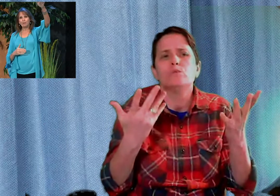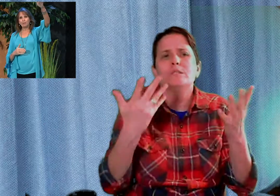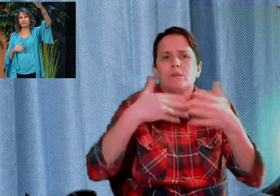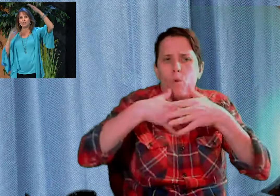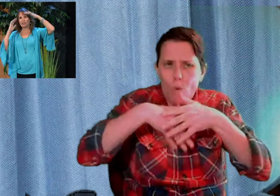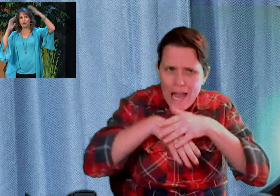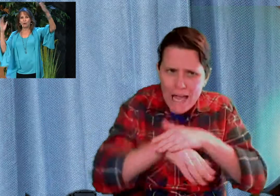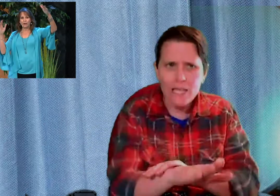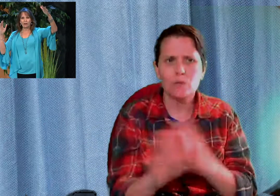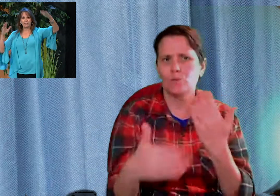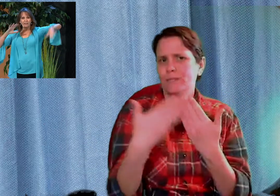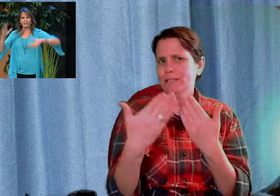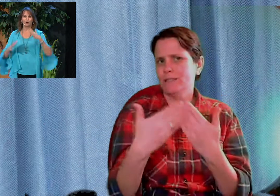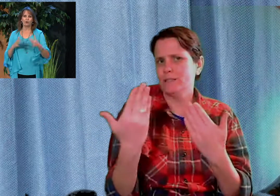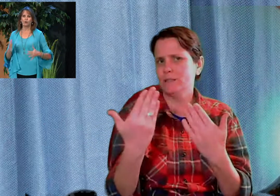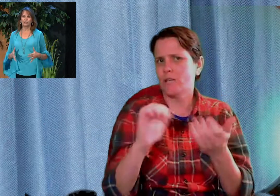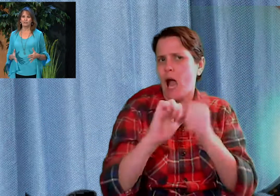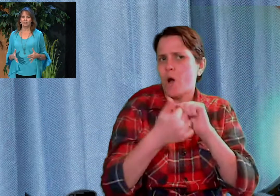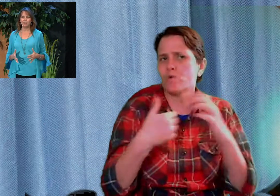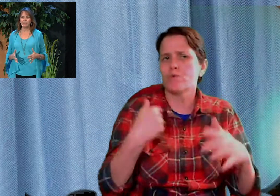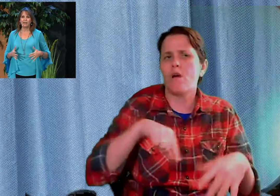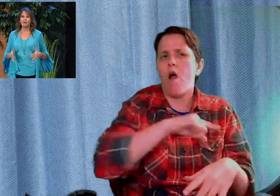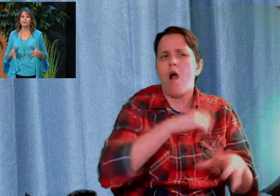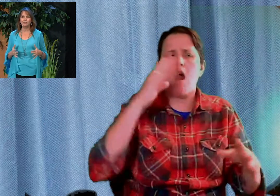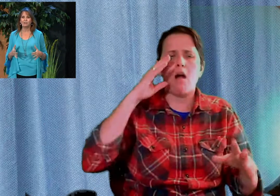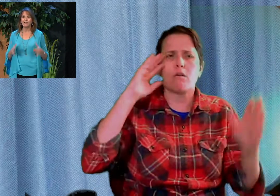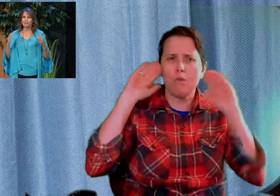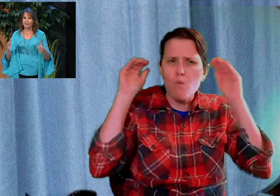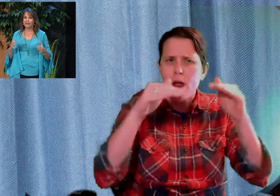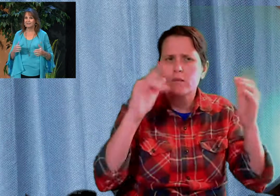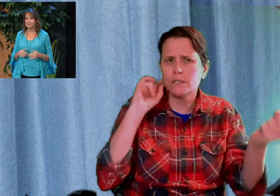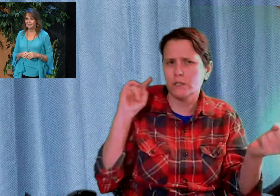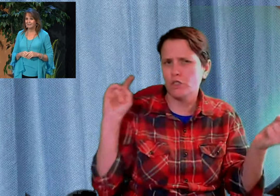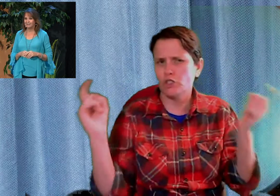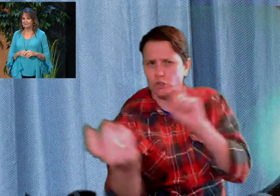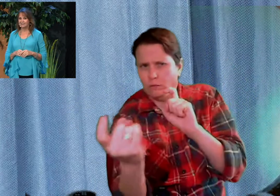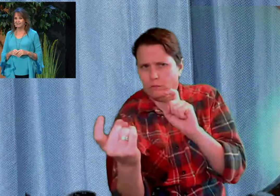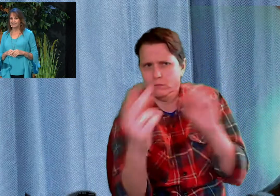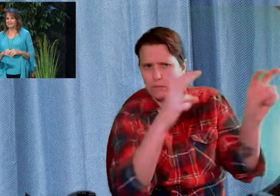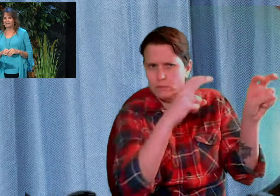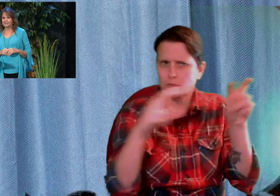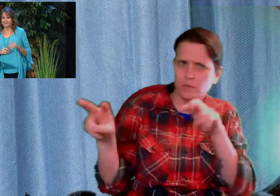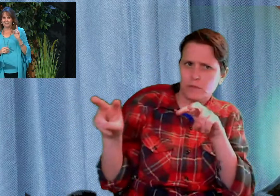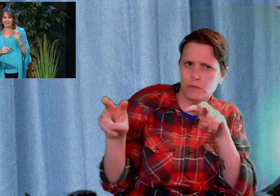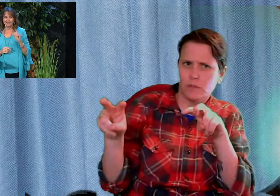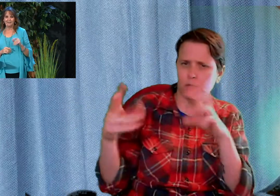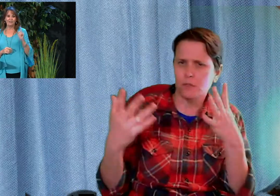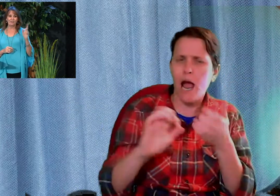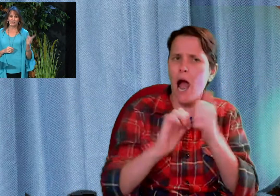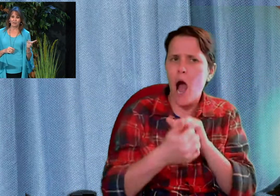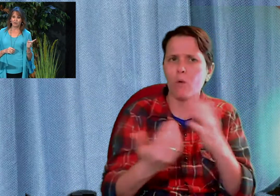our vibration and our awareness and then our whole energetic being? How do we do it? That's the